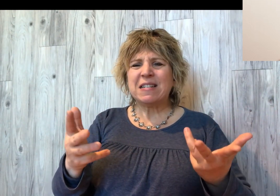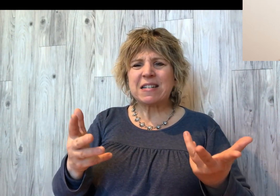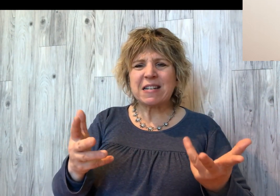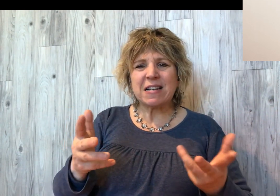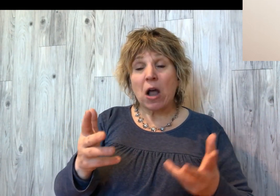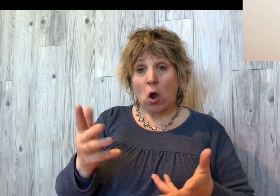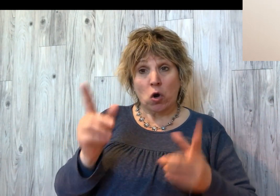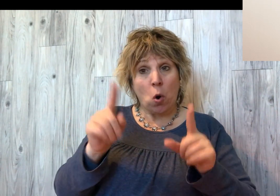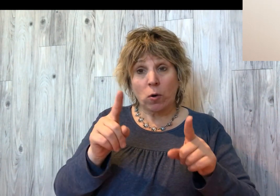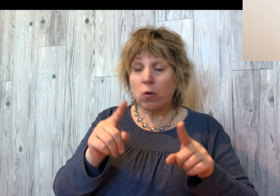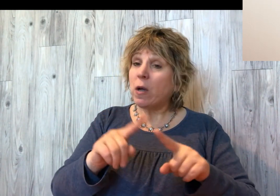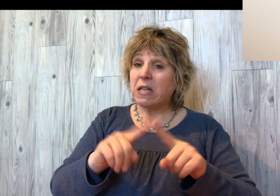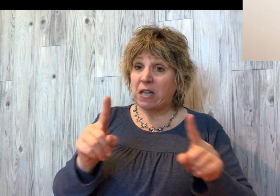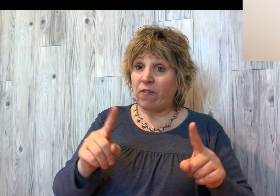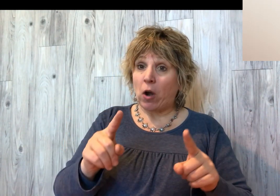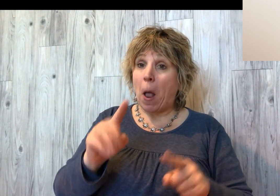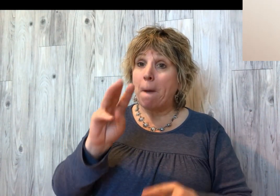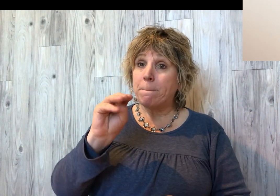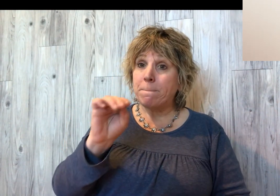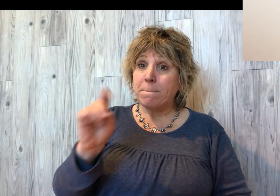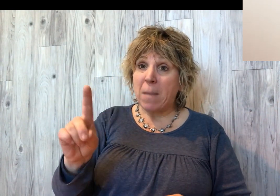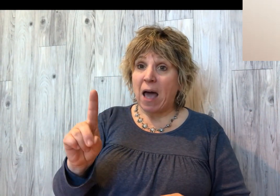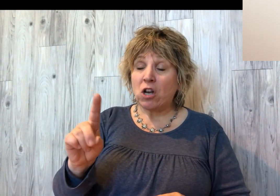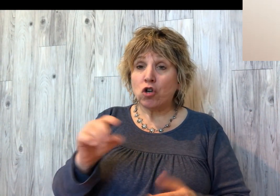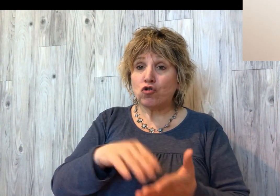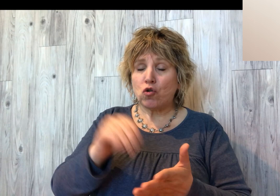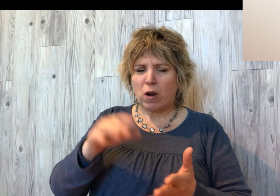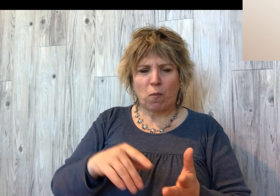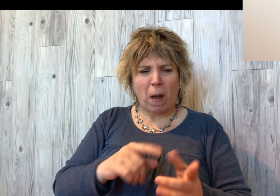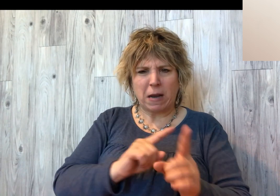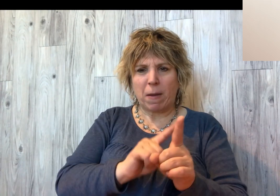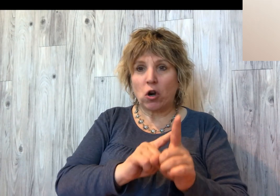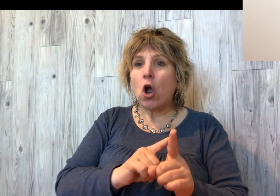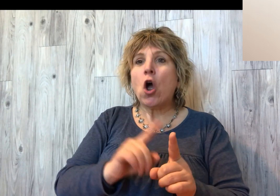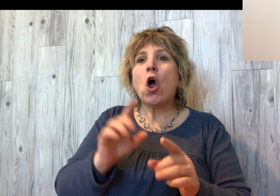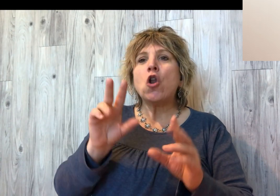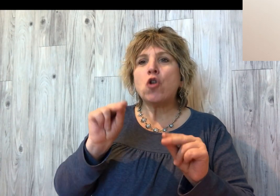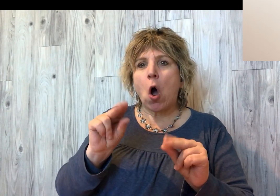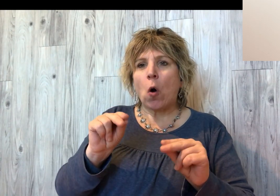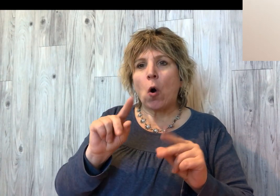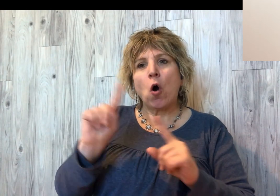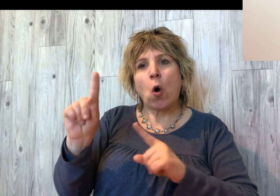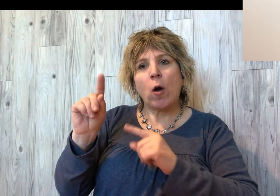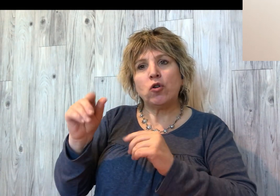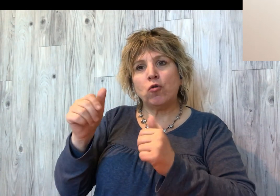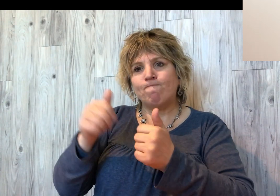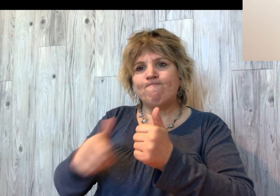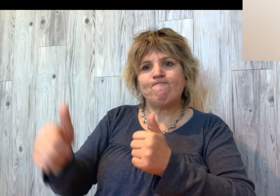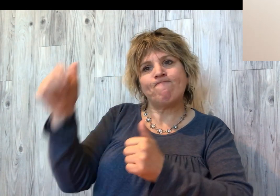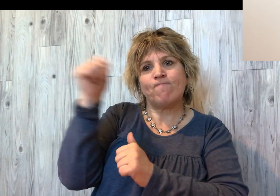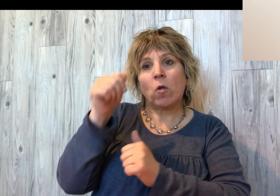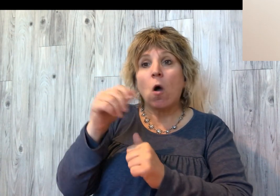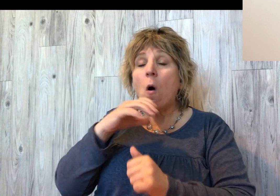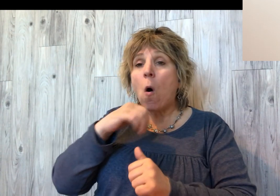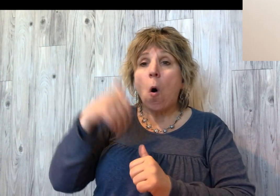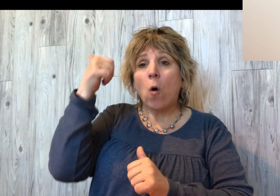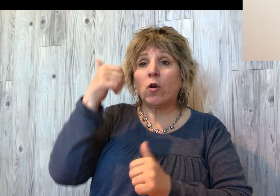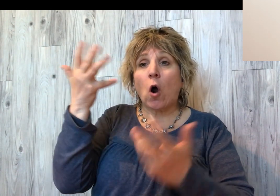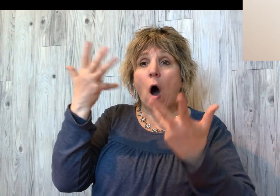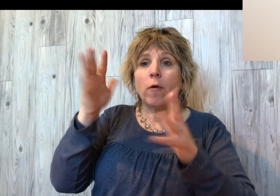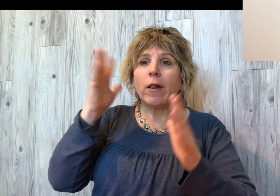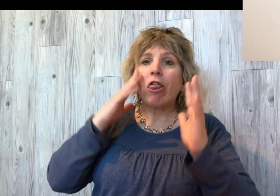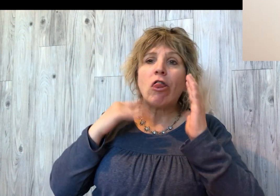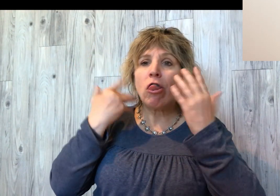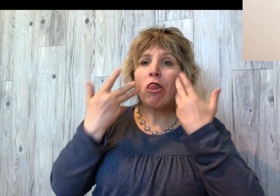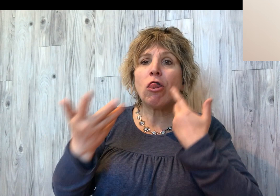med student going to another first-year med student saying, hey, I want you to mentor me? No, they're gonna go to a professor. They're gonna go to an older mentor, someone